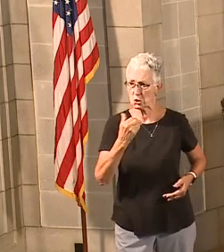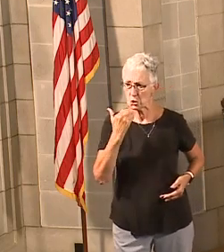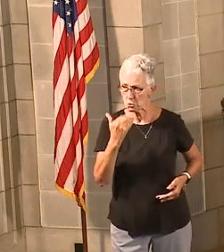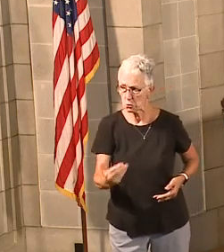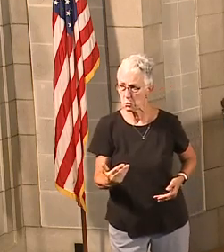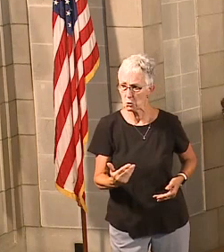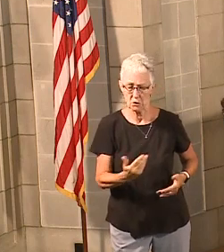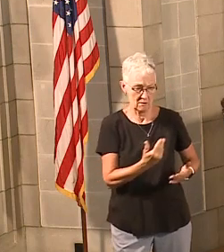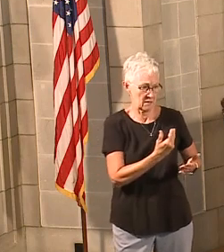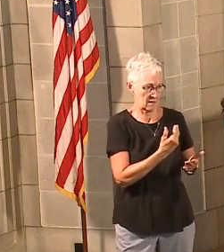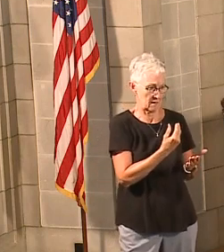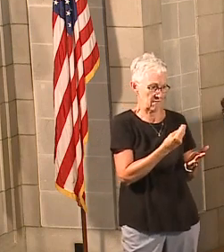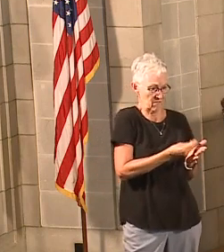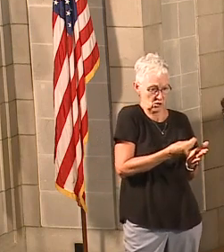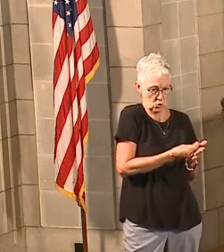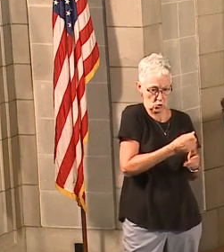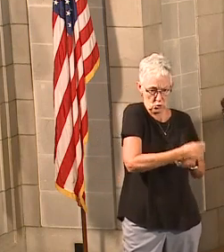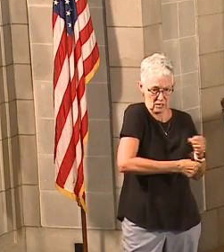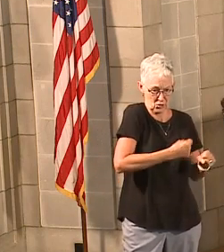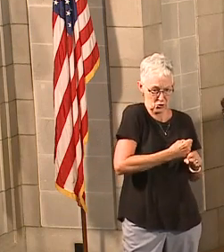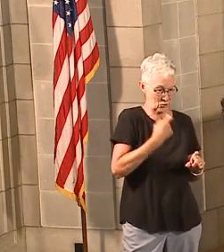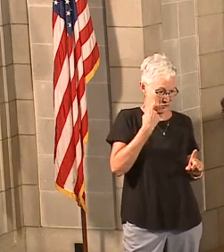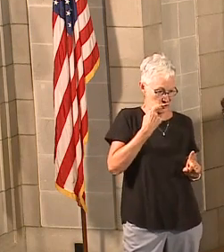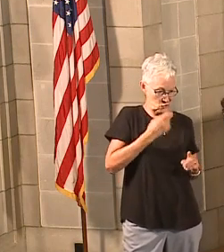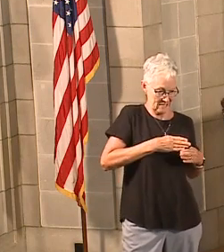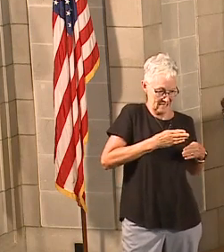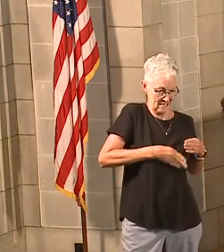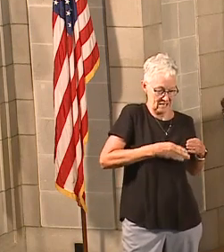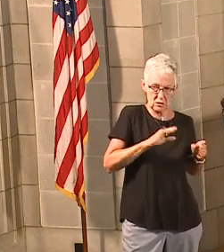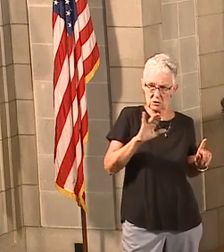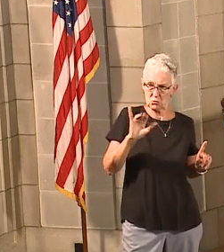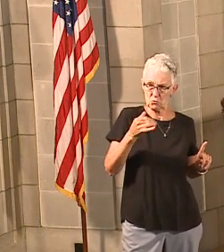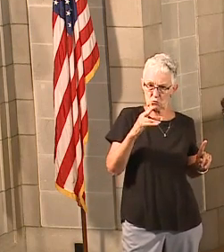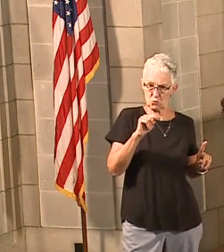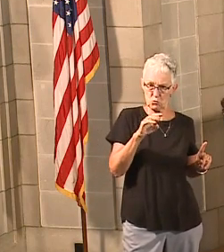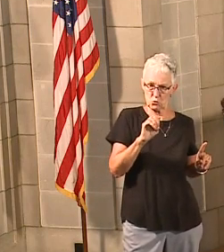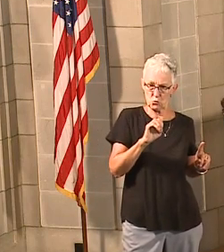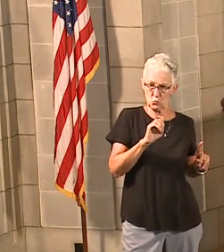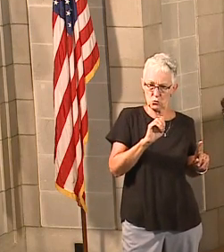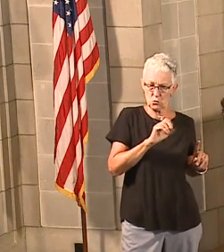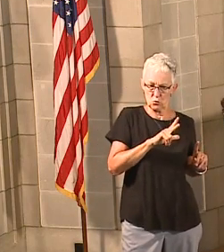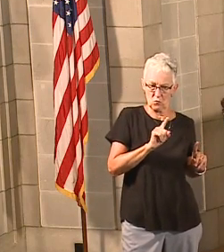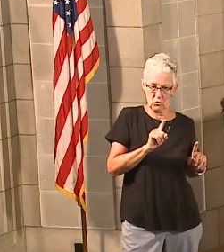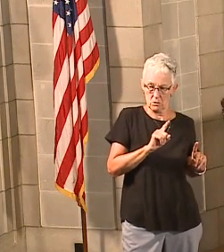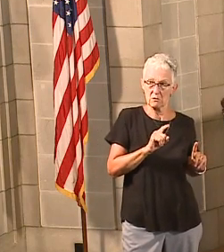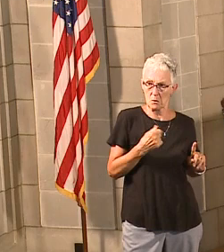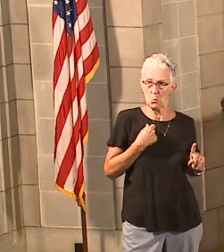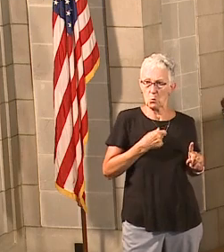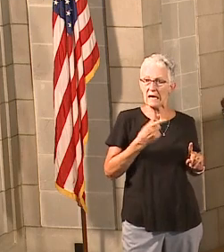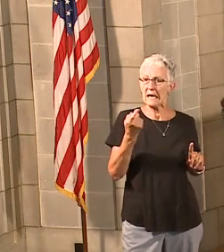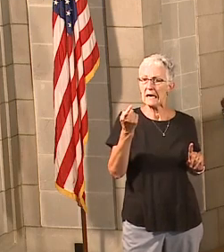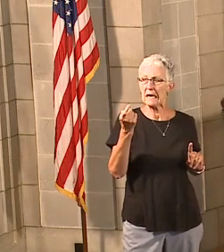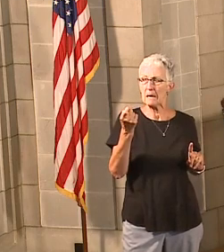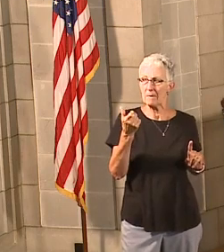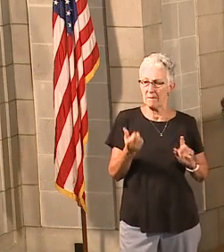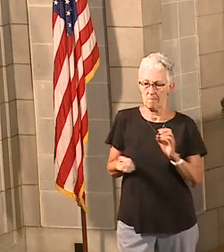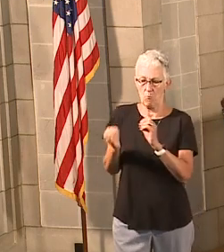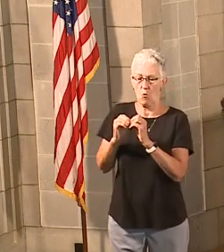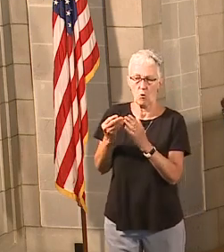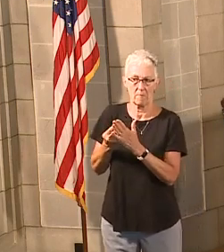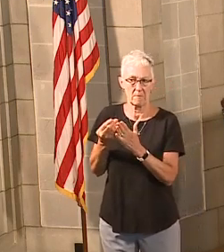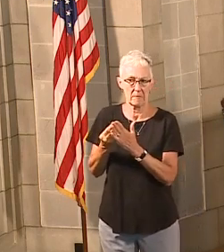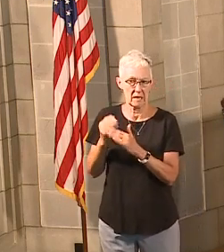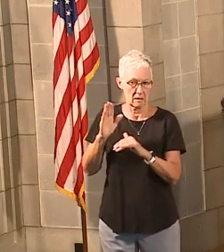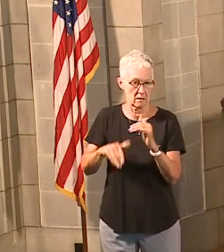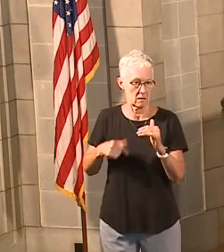June 30th, we were actually even a little bit over on our revenues from where we forecasted they would be July of 2019. And so